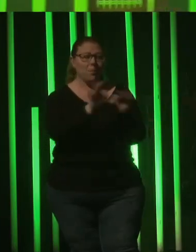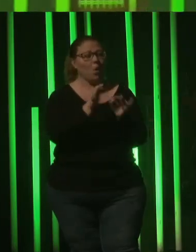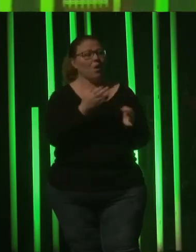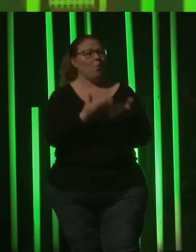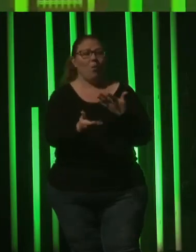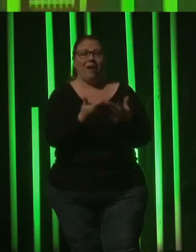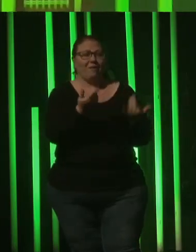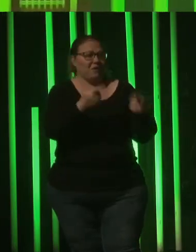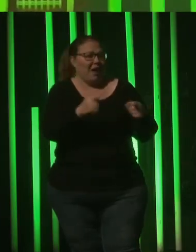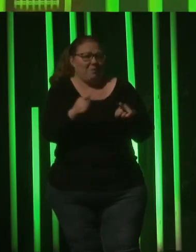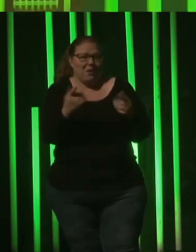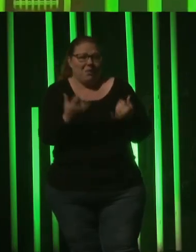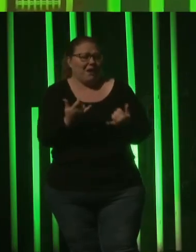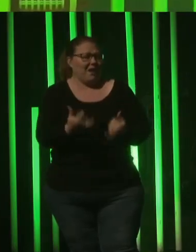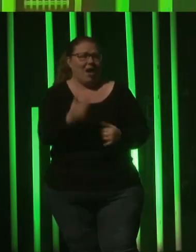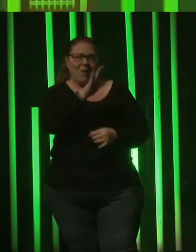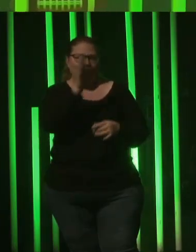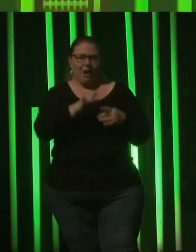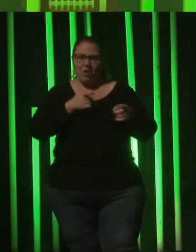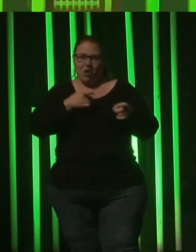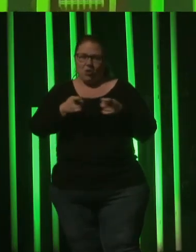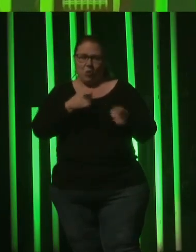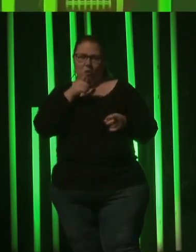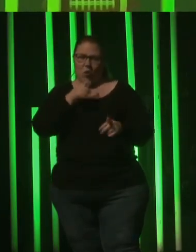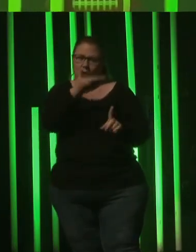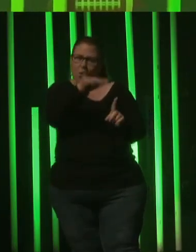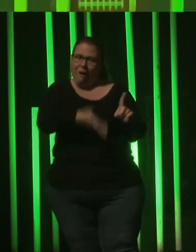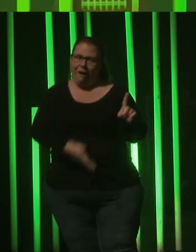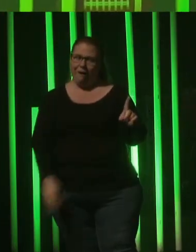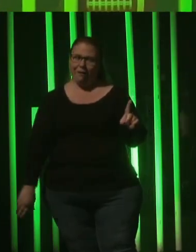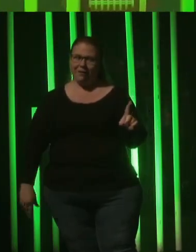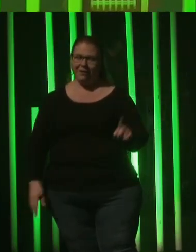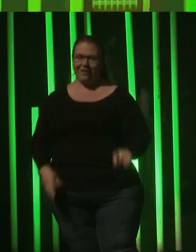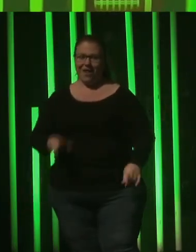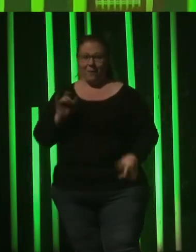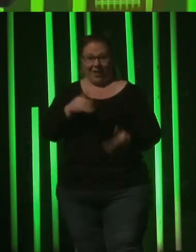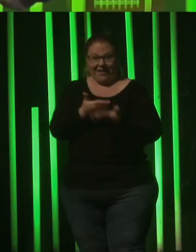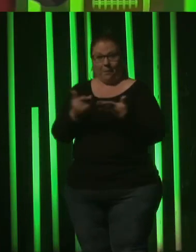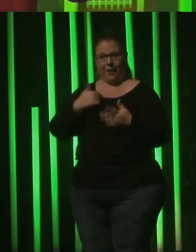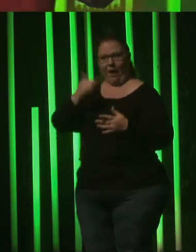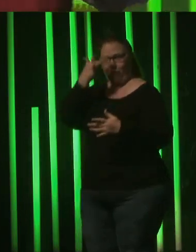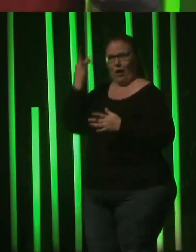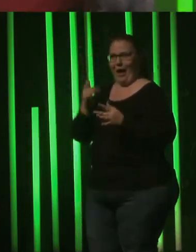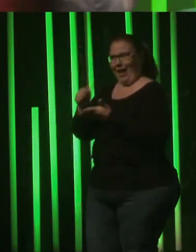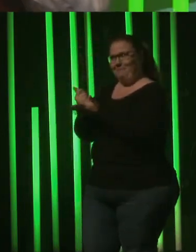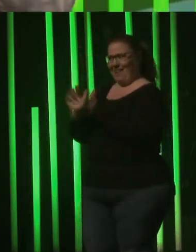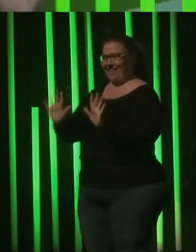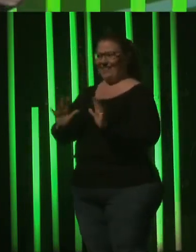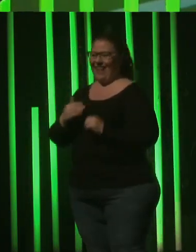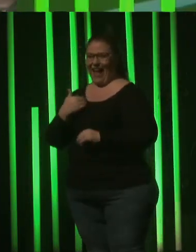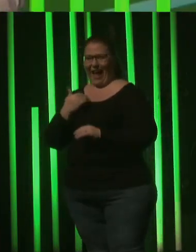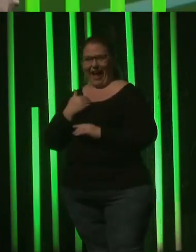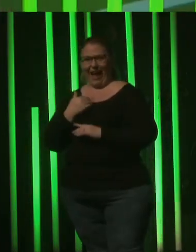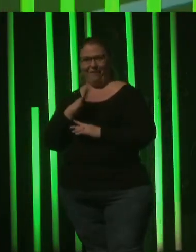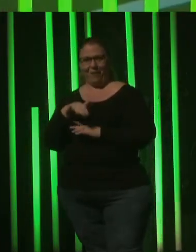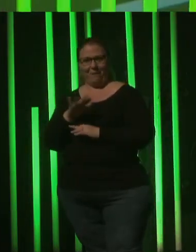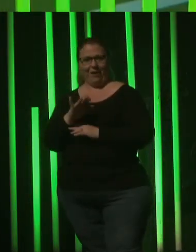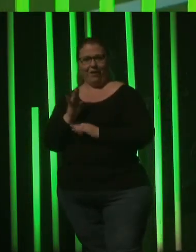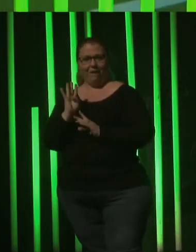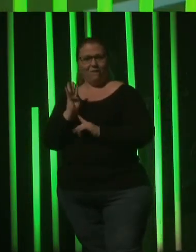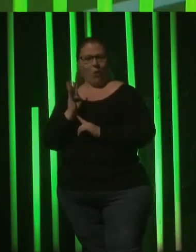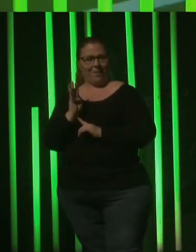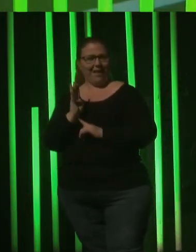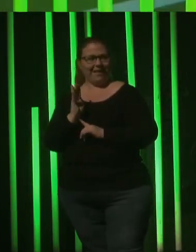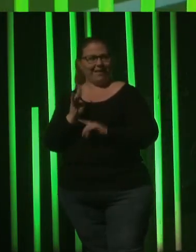your condition, it never dictates your position. But there's something else I got to hear. Amen. I got 4 minutes,